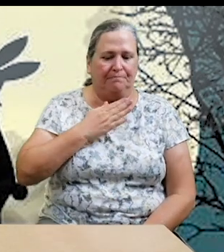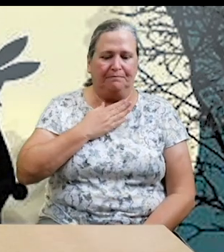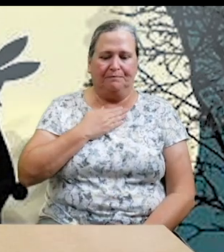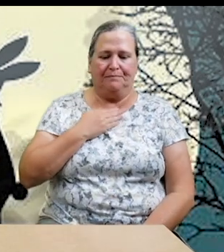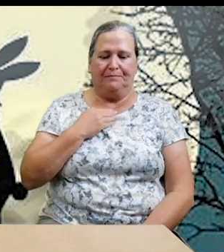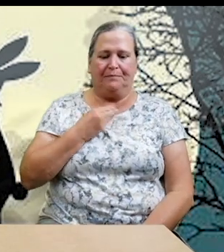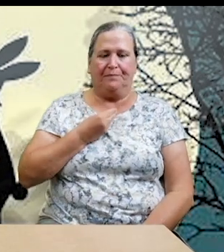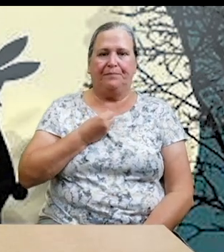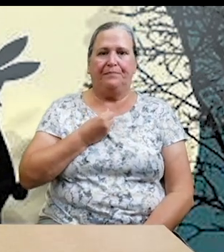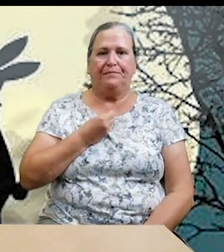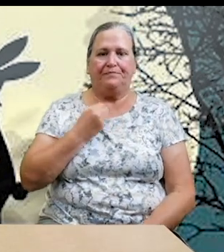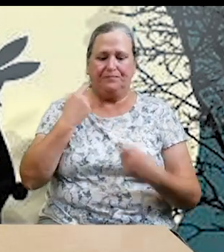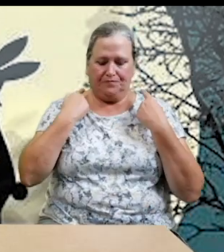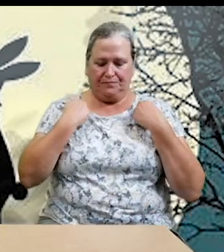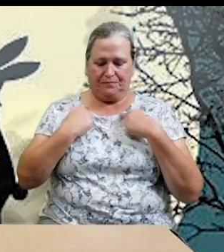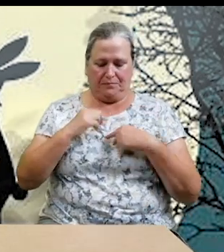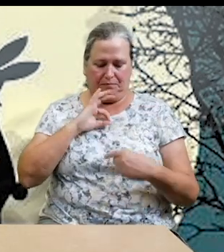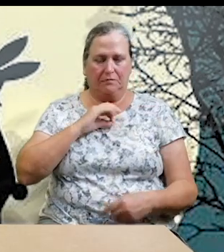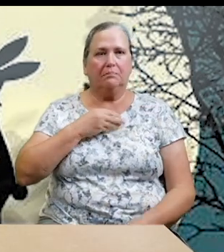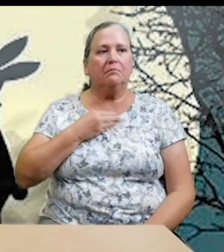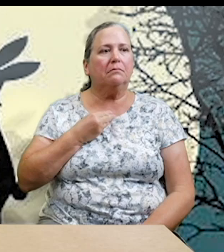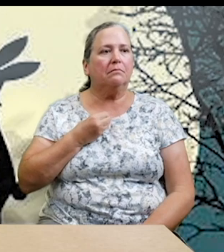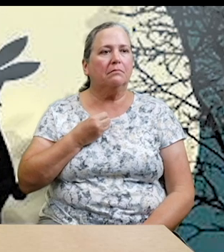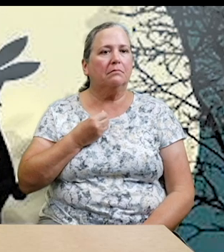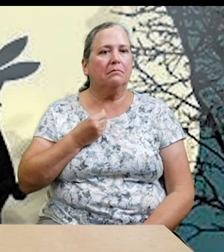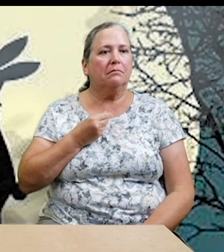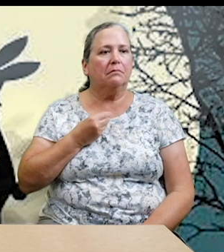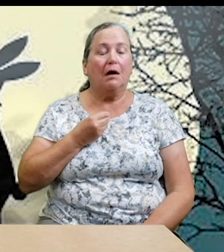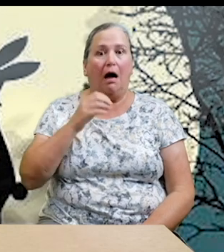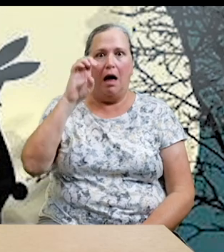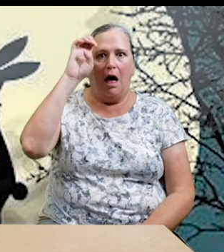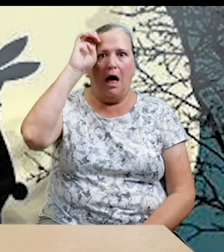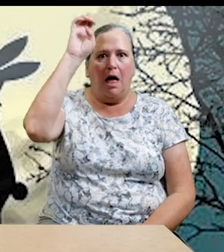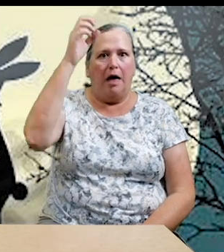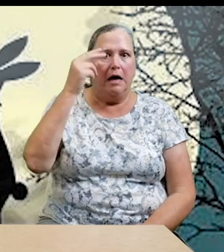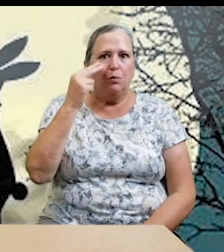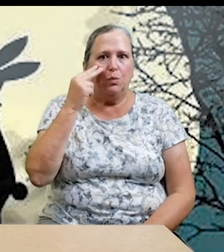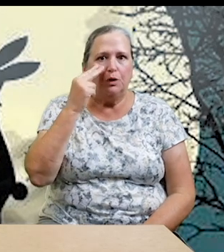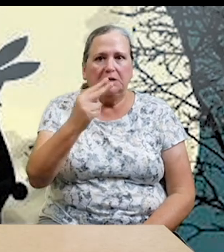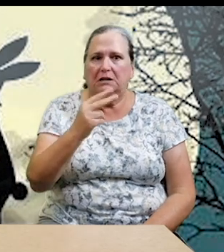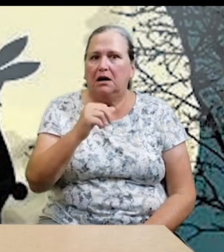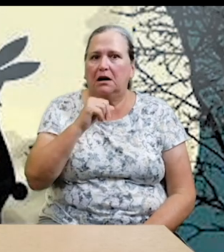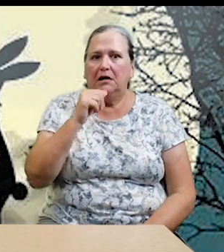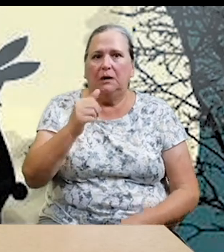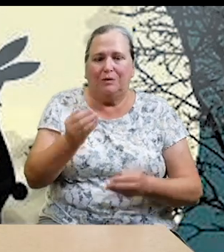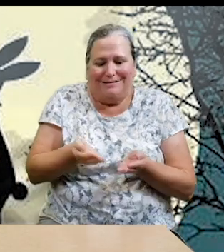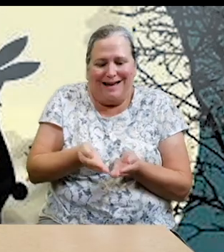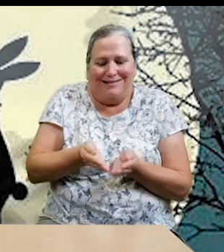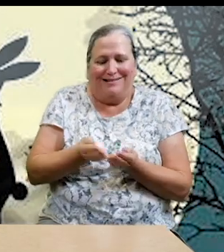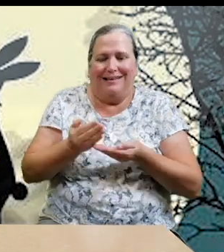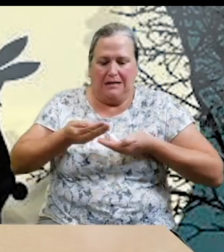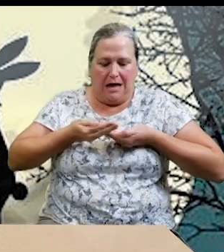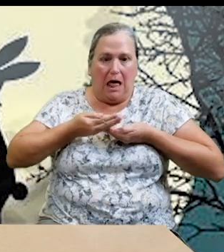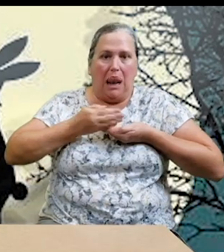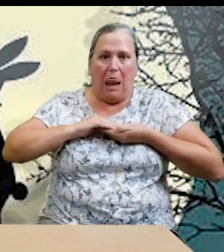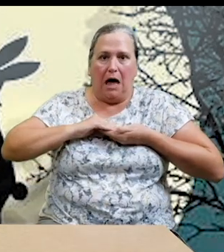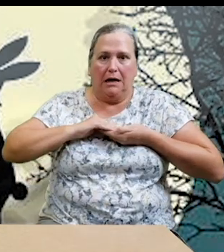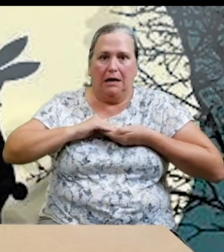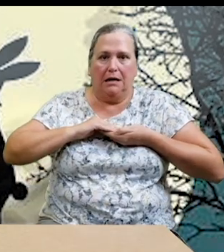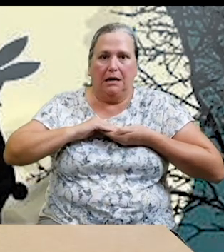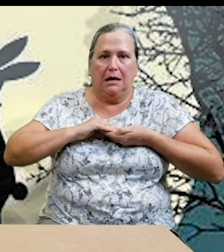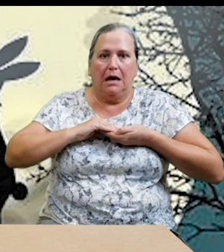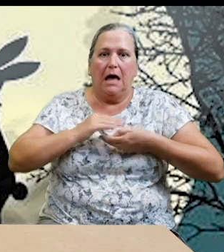neck. And Edward saw then that it was not a locket at all. It was a watch,